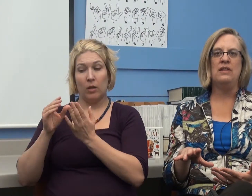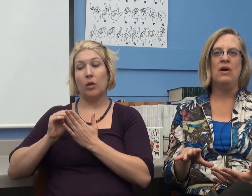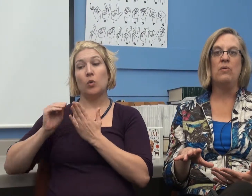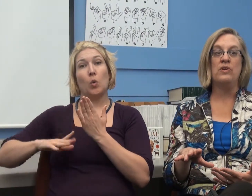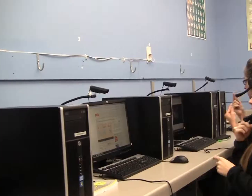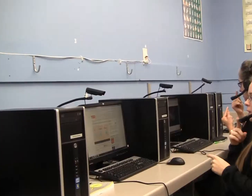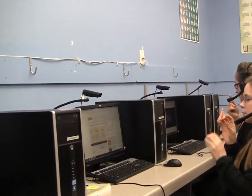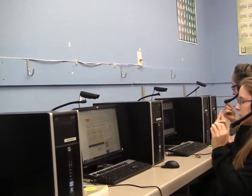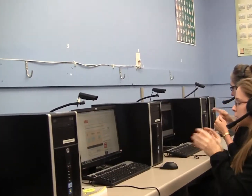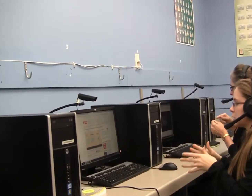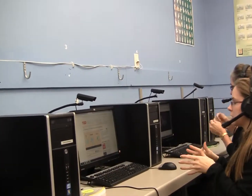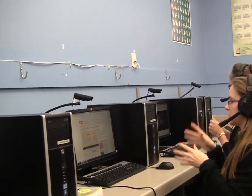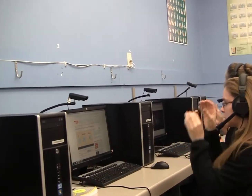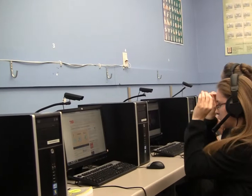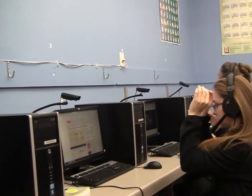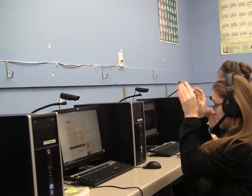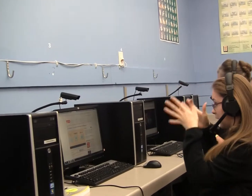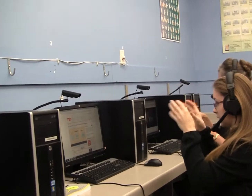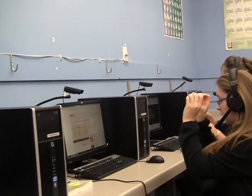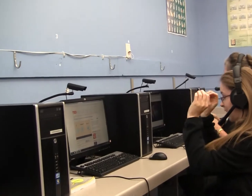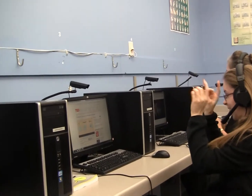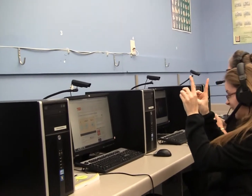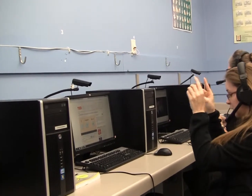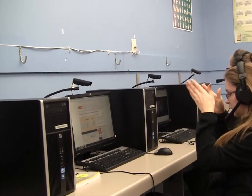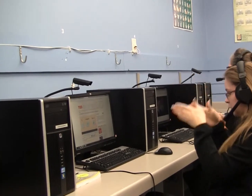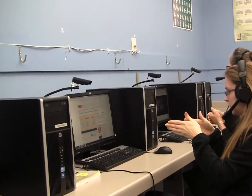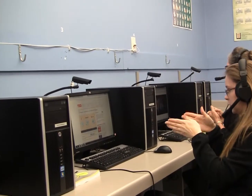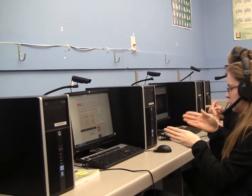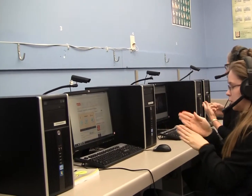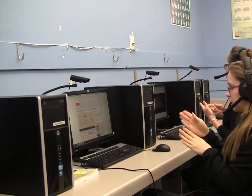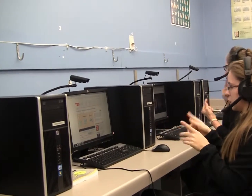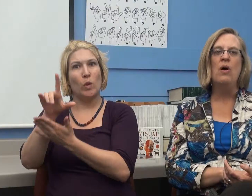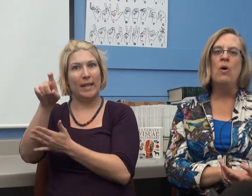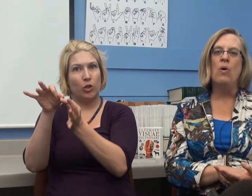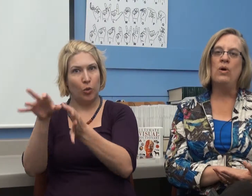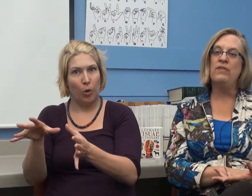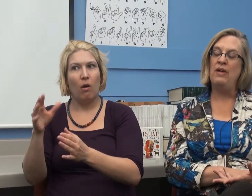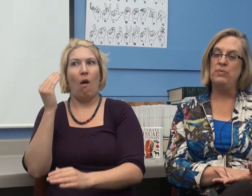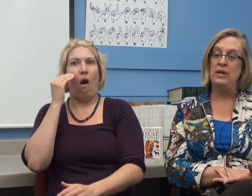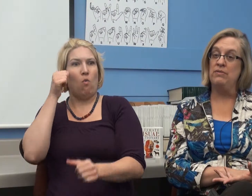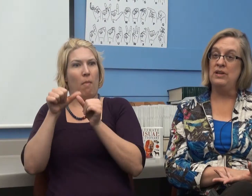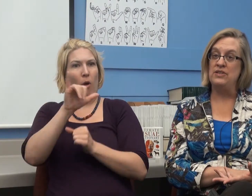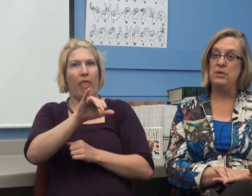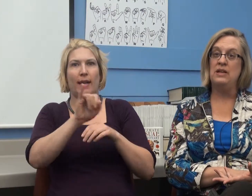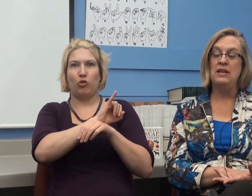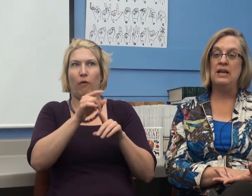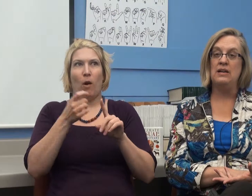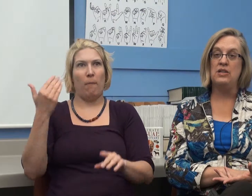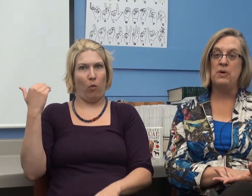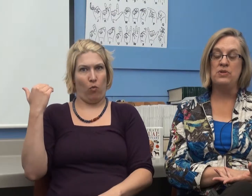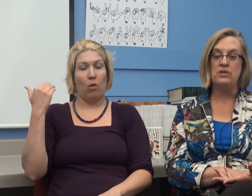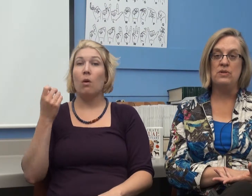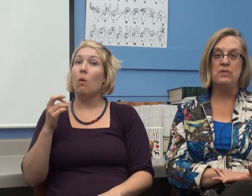that, oh, there's a job opening, I need to contact that really good student and have them come in and apply for the job. Or if they're out there working in the freelance community, then they